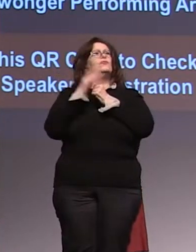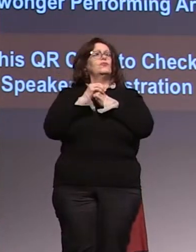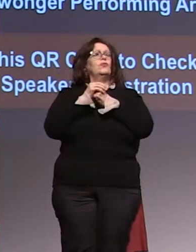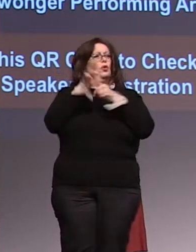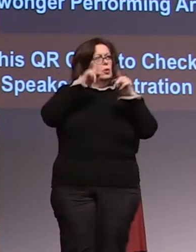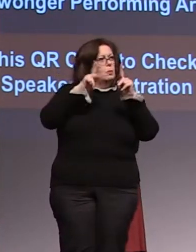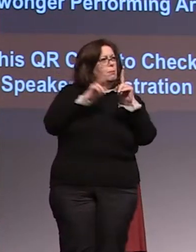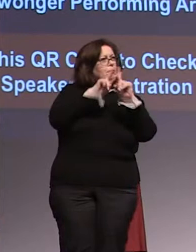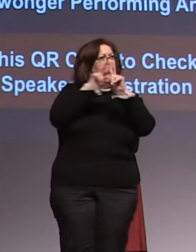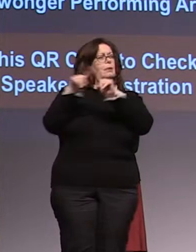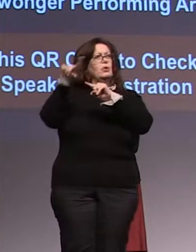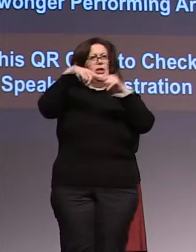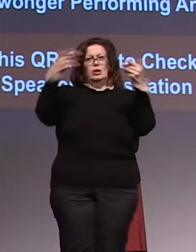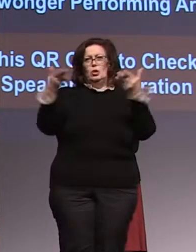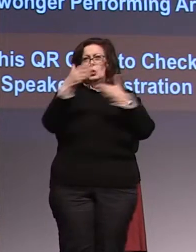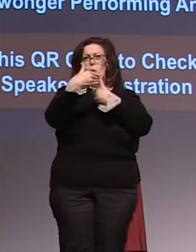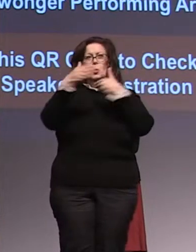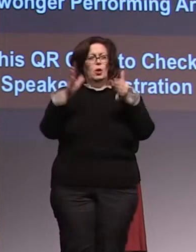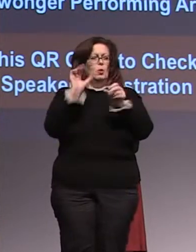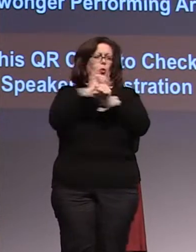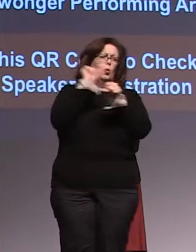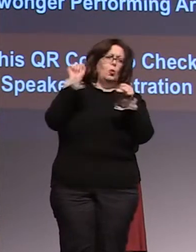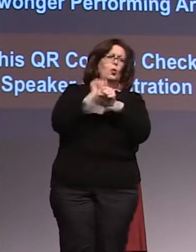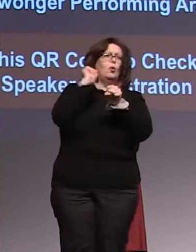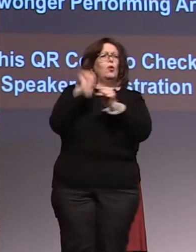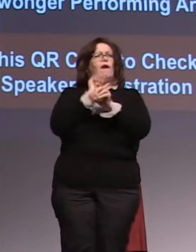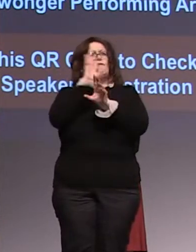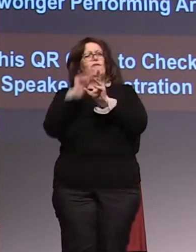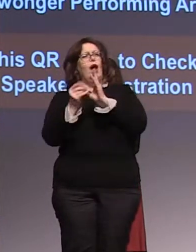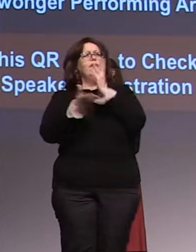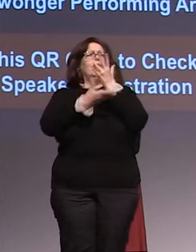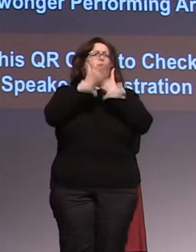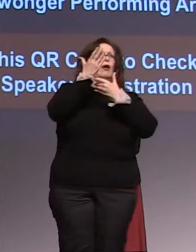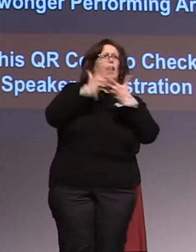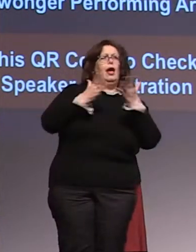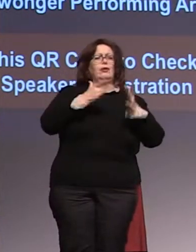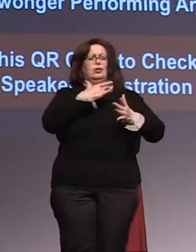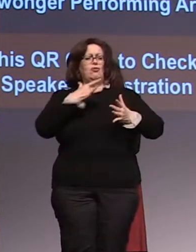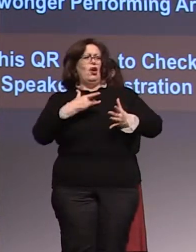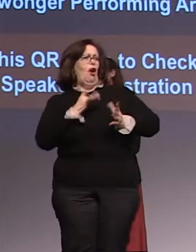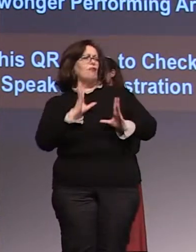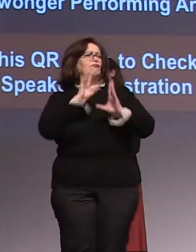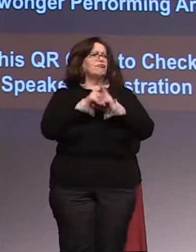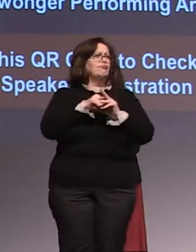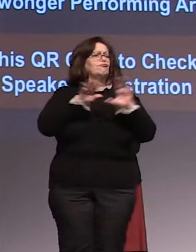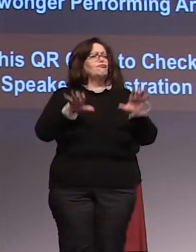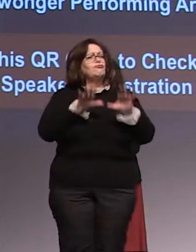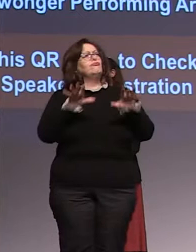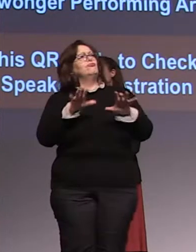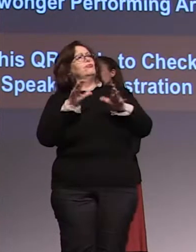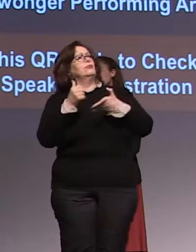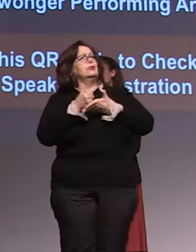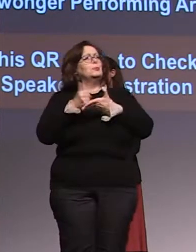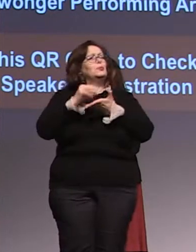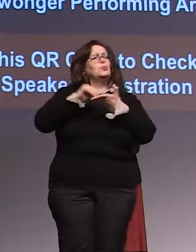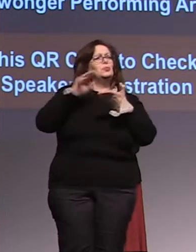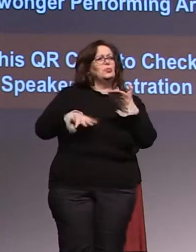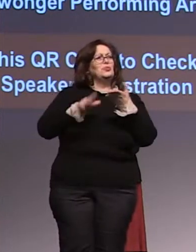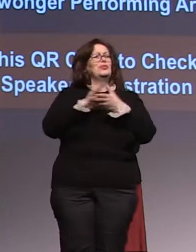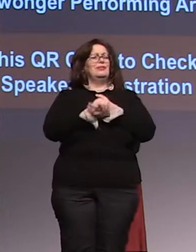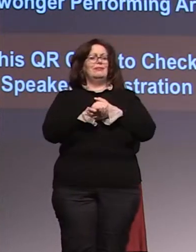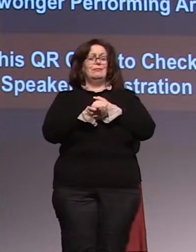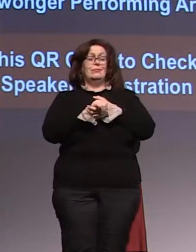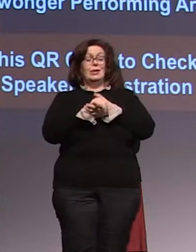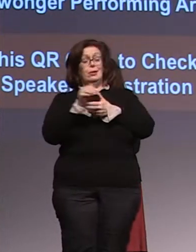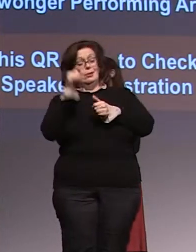room, the work that we put into it with our hands and with our hearts. And so with that in mind,